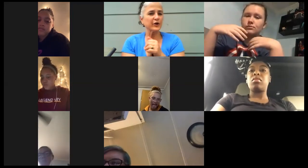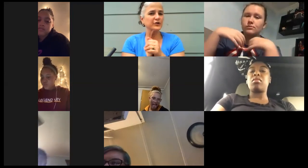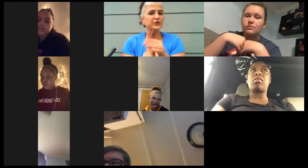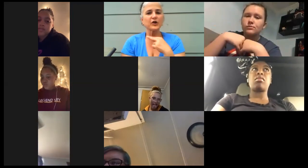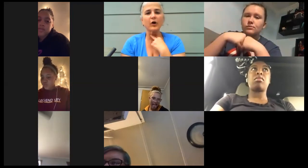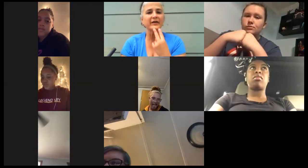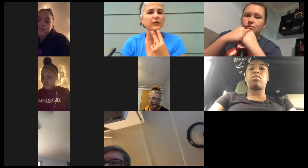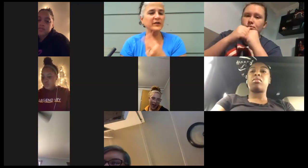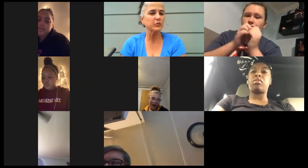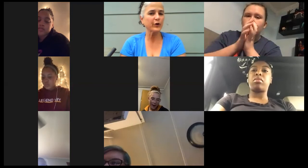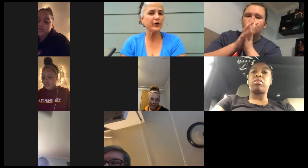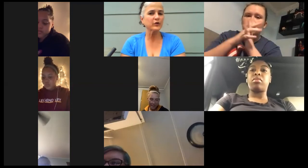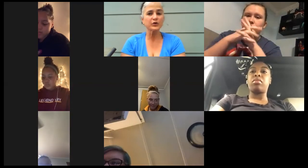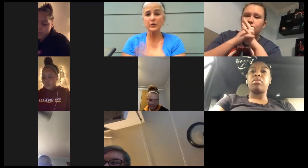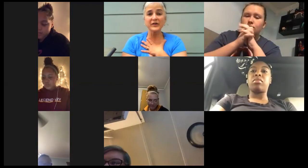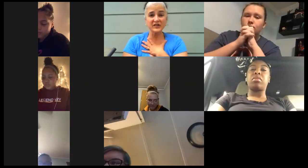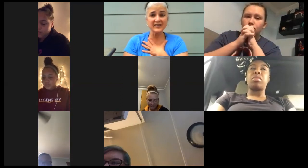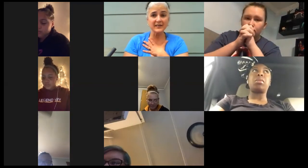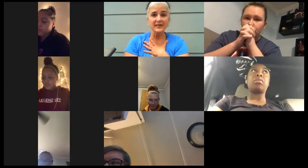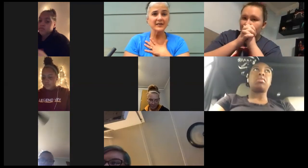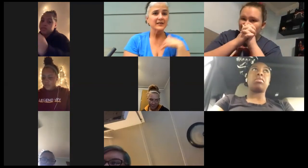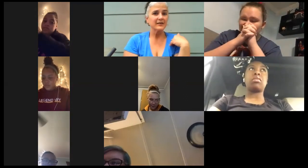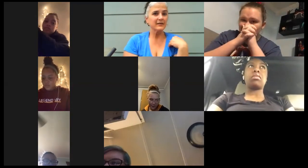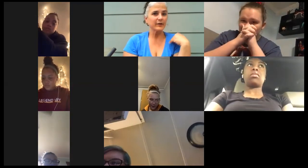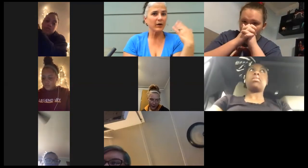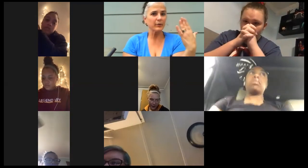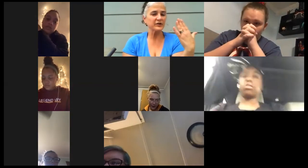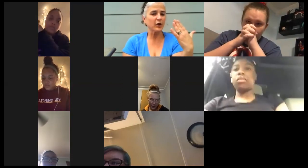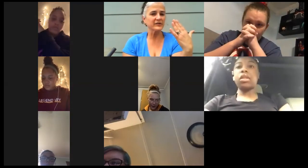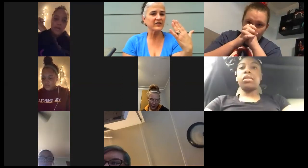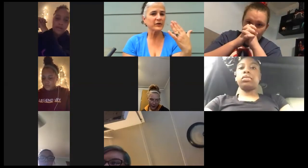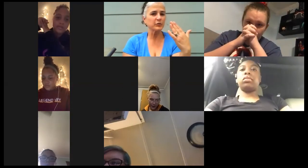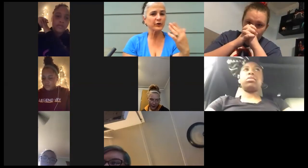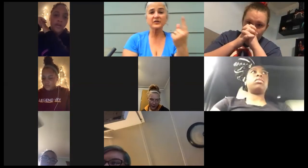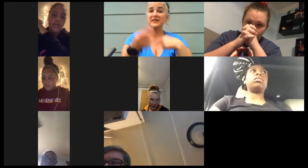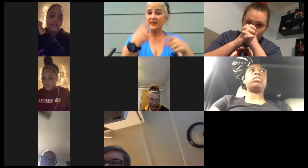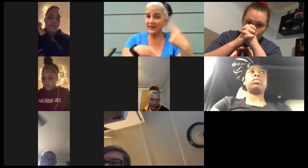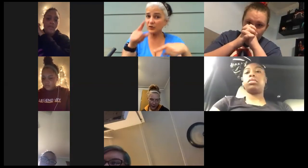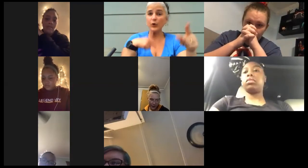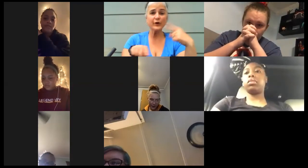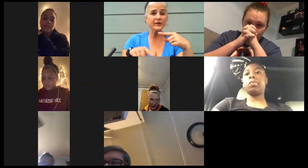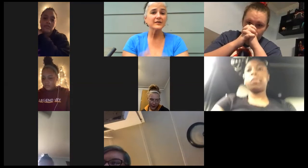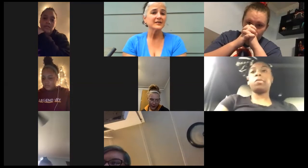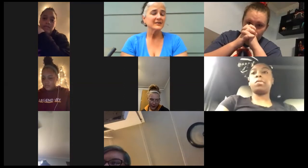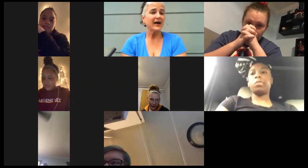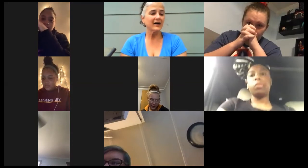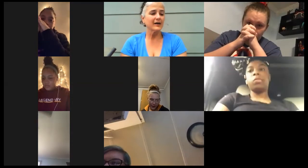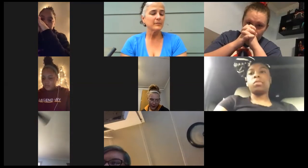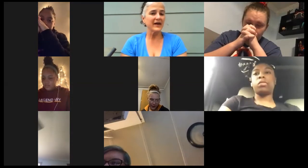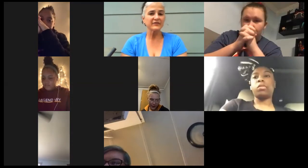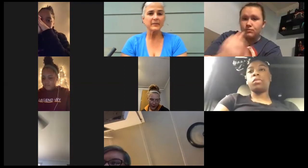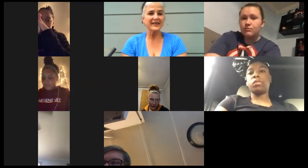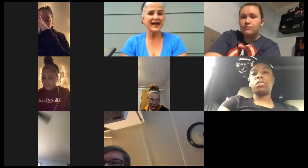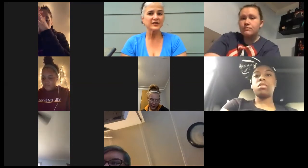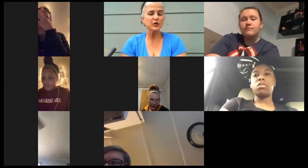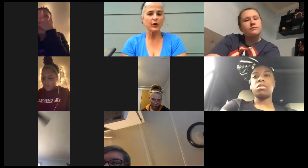just take turns. You can call out a voice word or do what we just did. Like one person calls out a voice word or somebody signs a word.